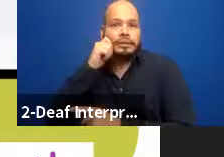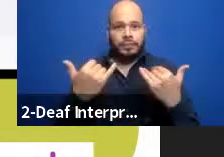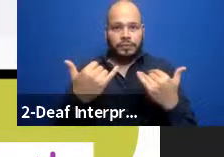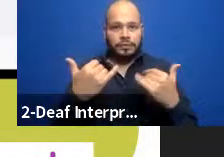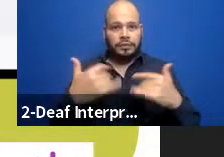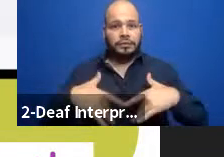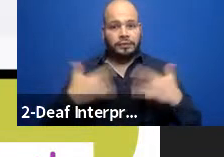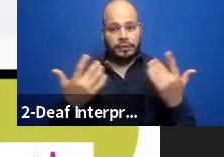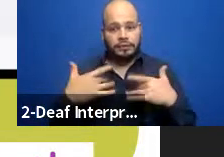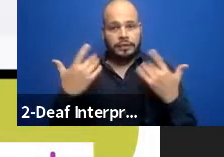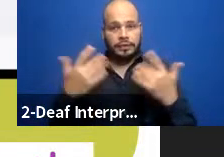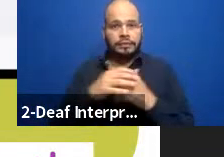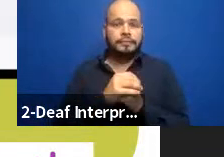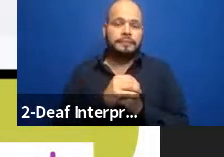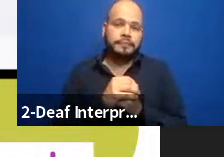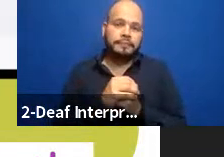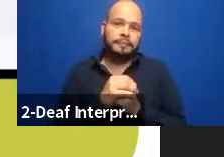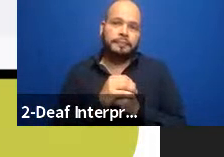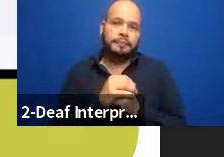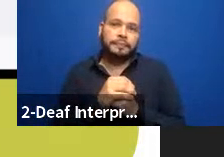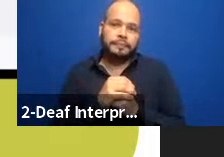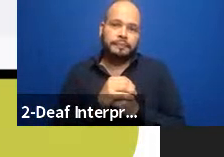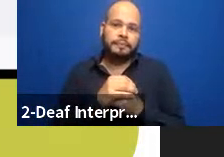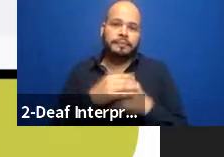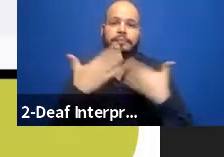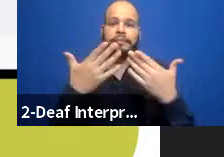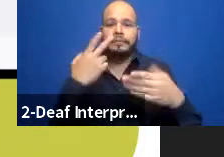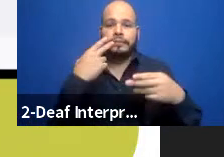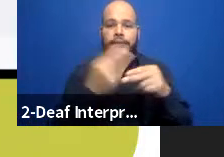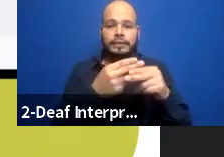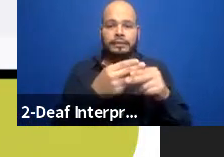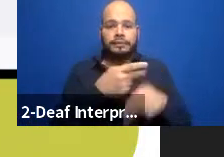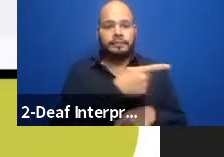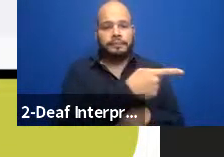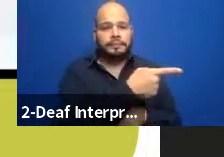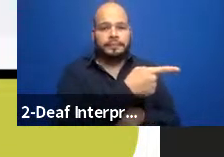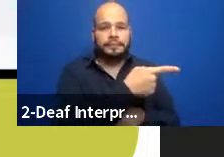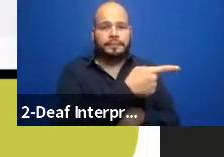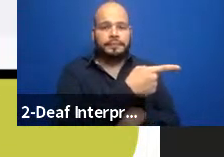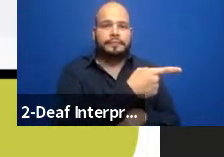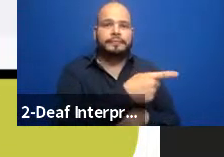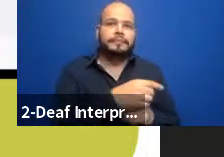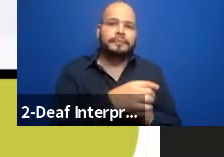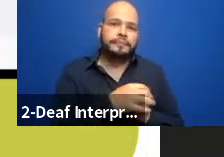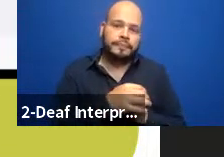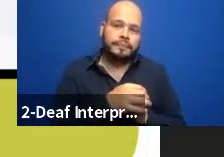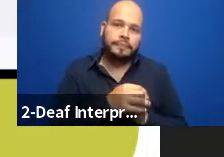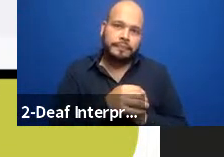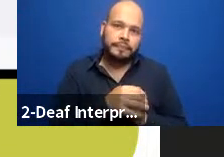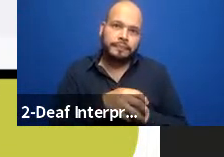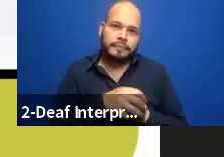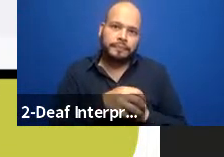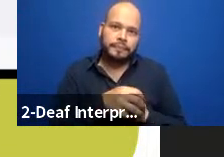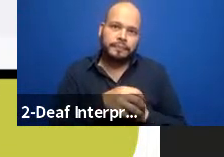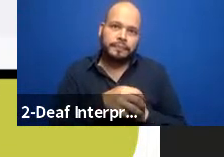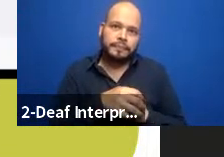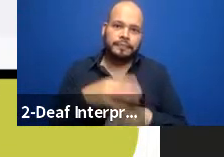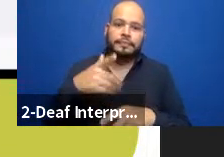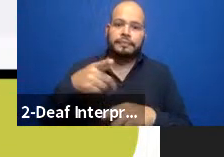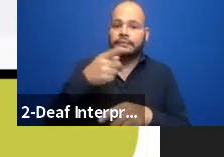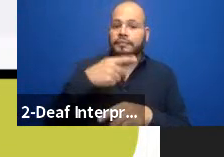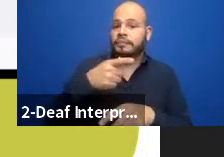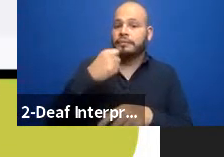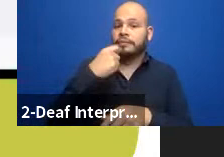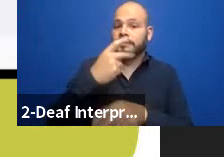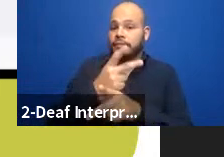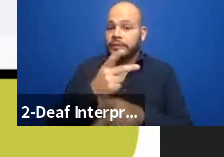to the next slide. And before we begin, we'd like to just take care of some housekeeping. The slide we have